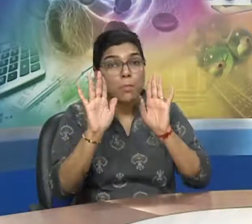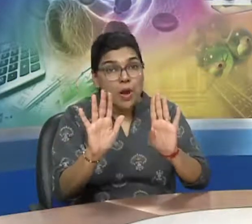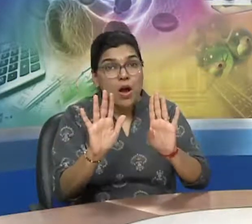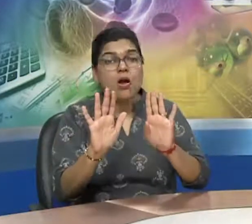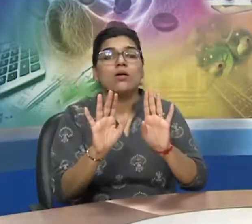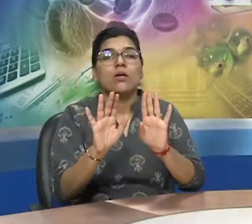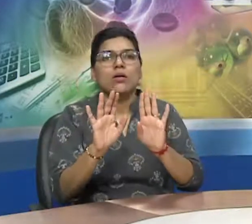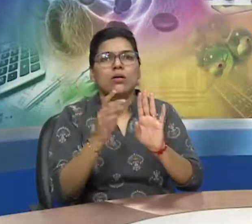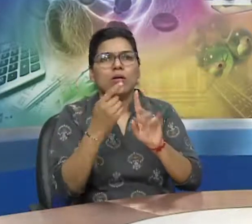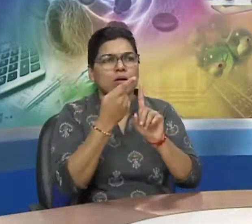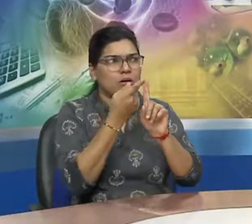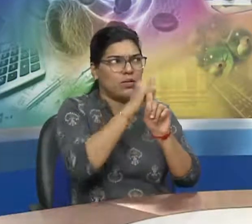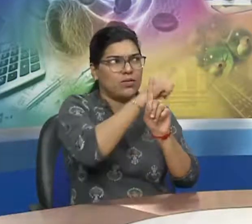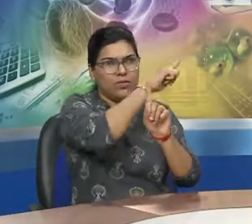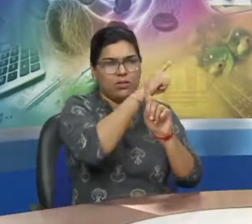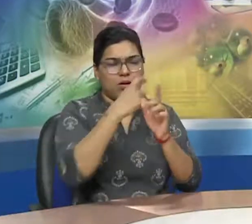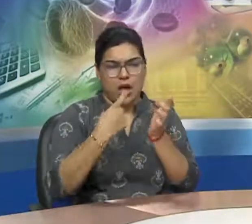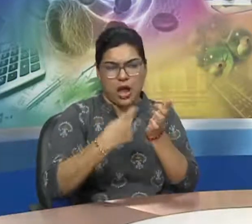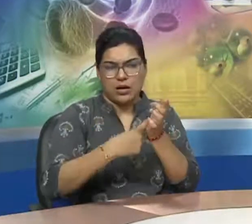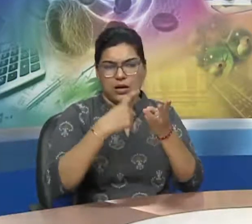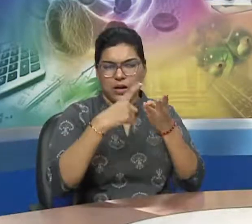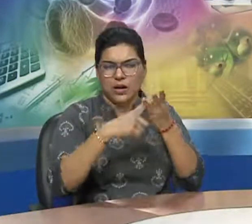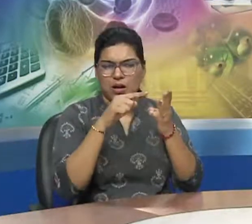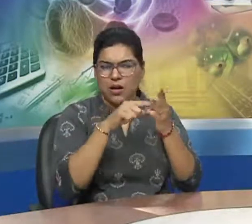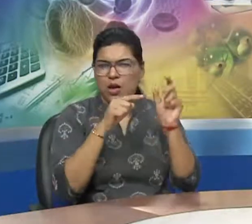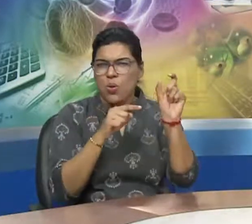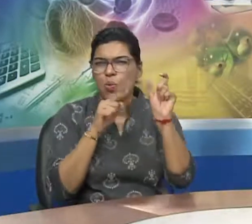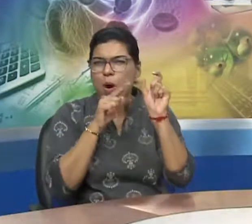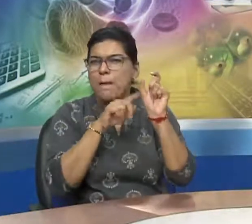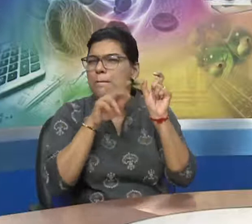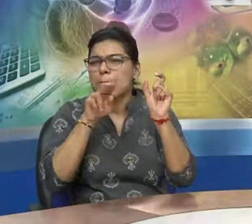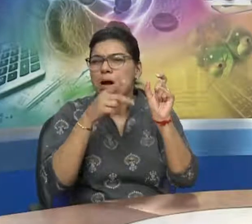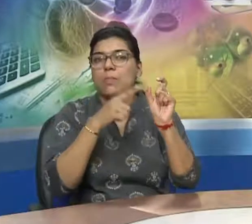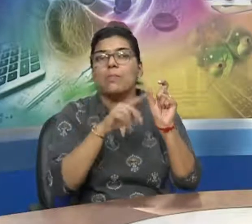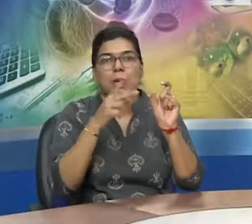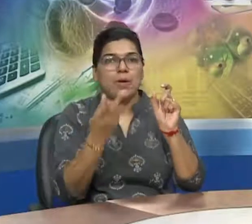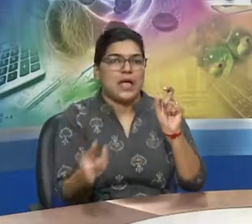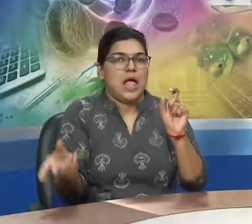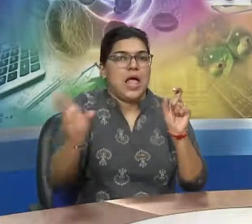There is a word again. Again means one more time.